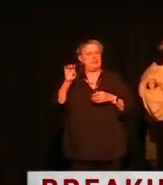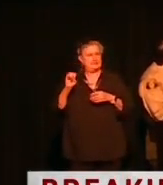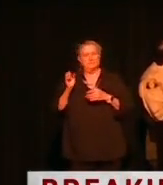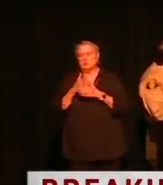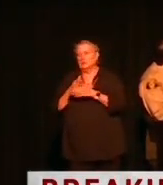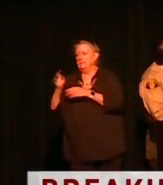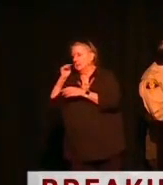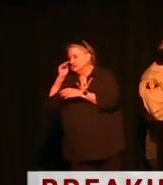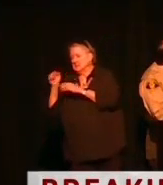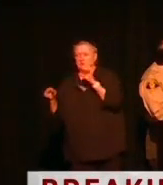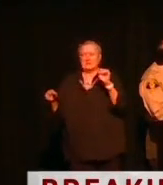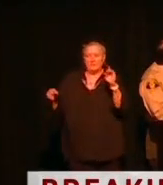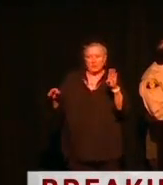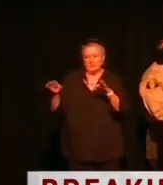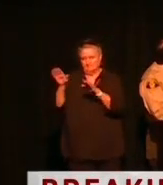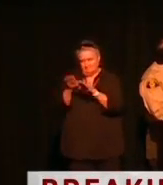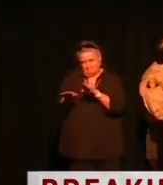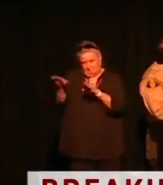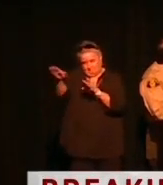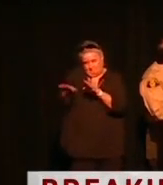down through the